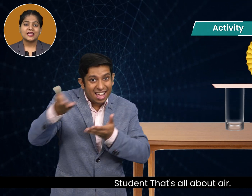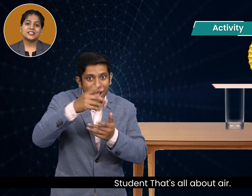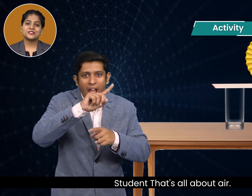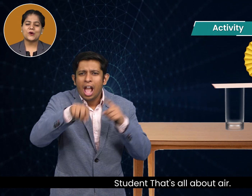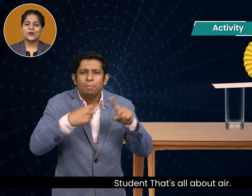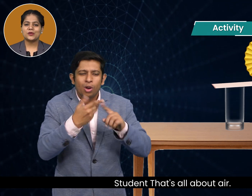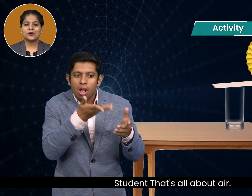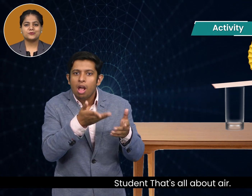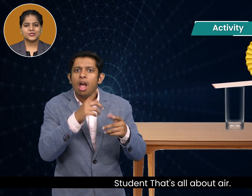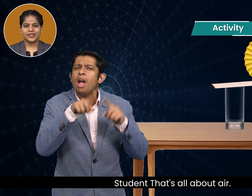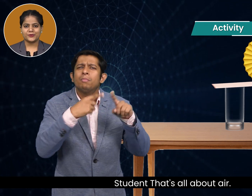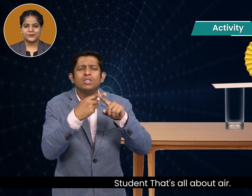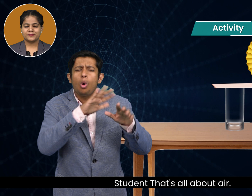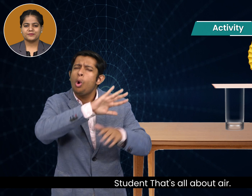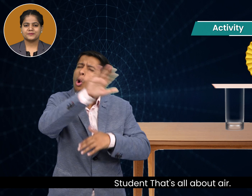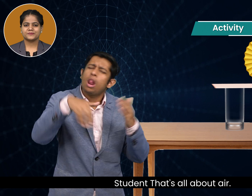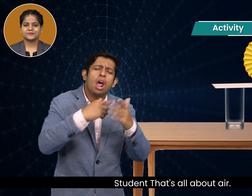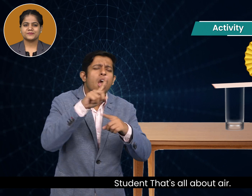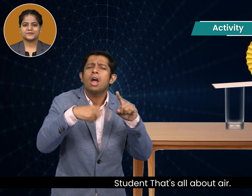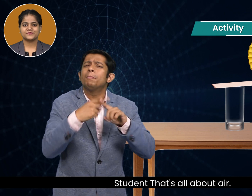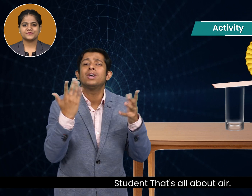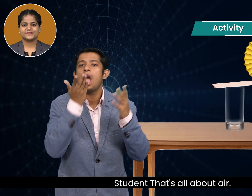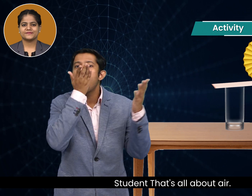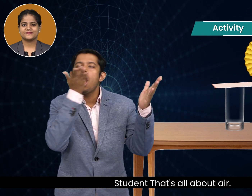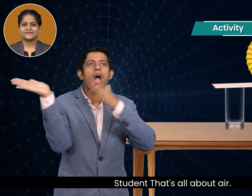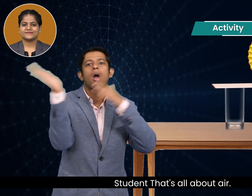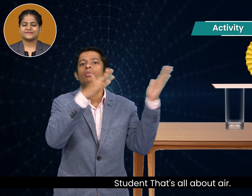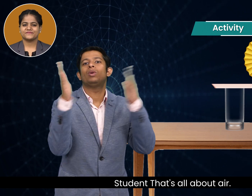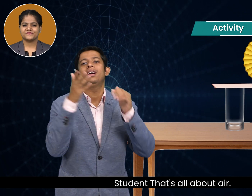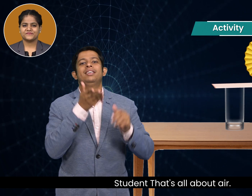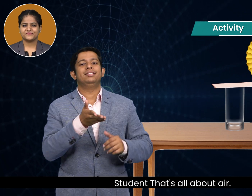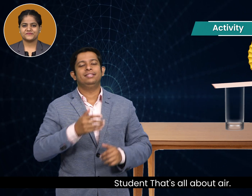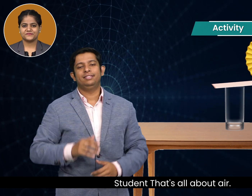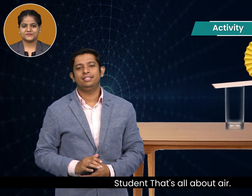Students, that's all about air.